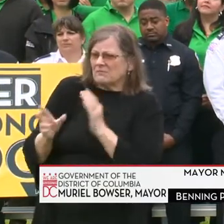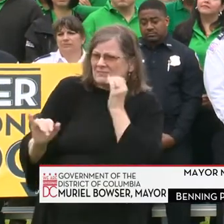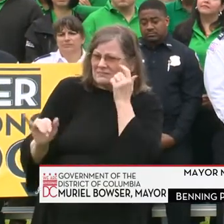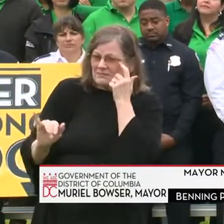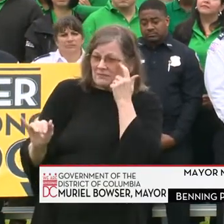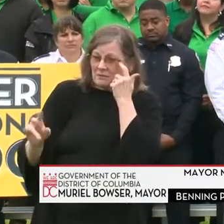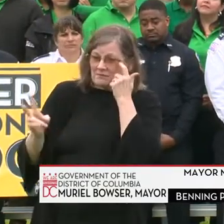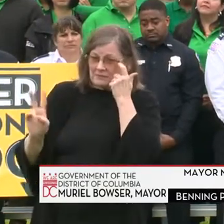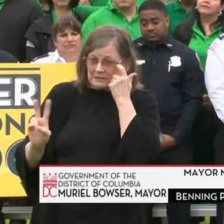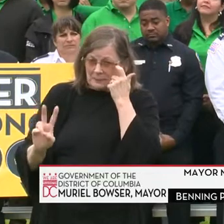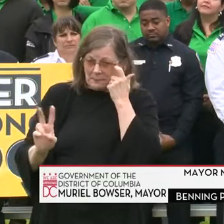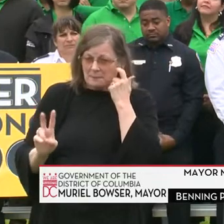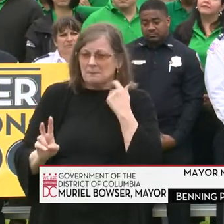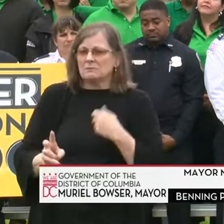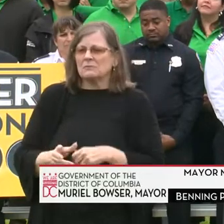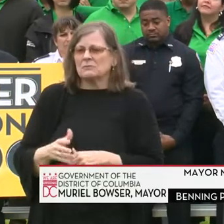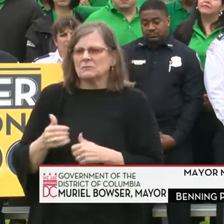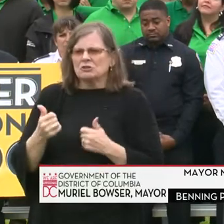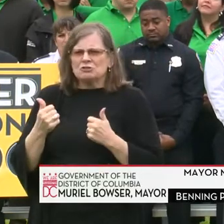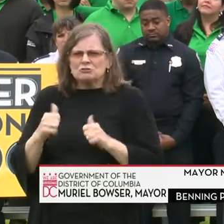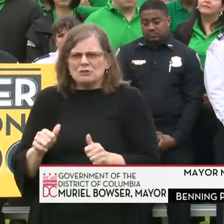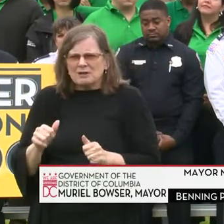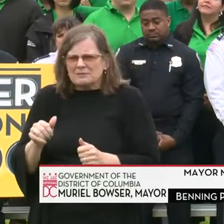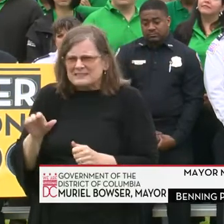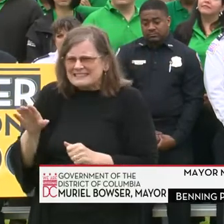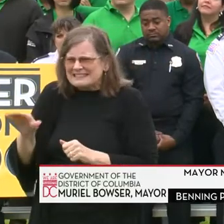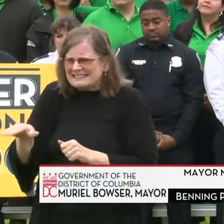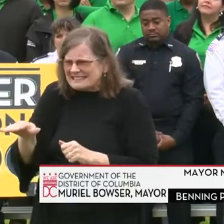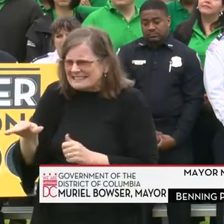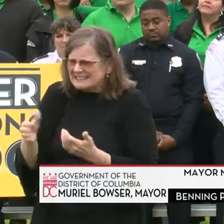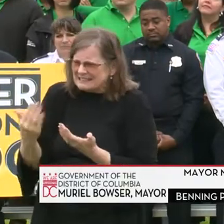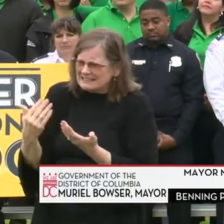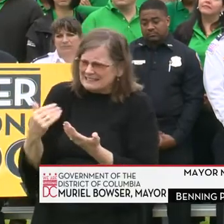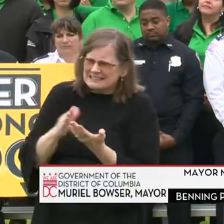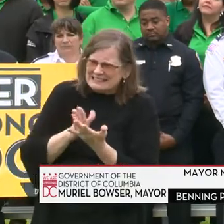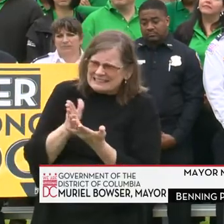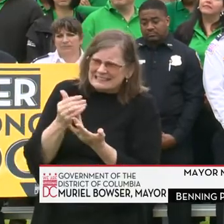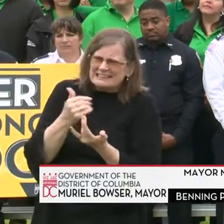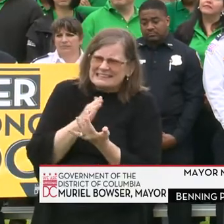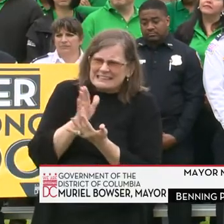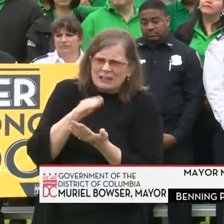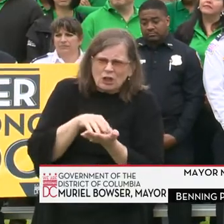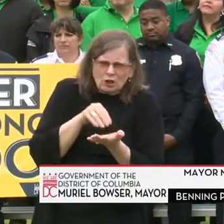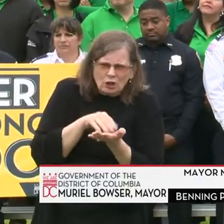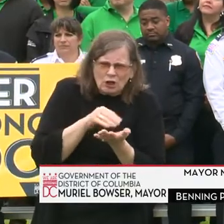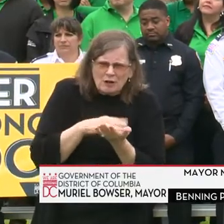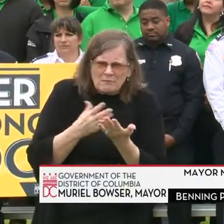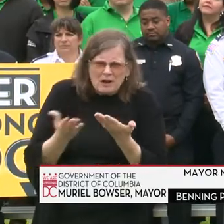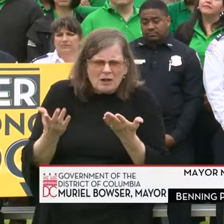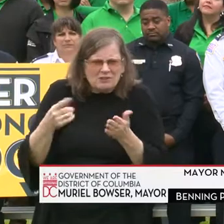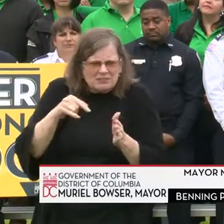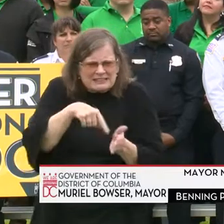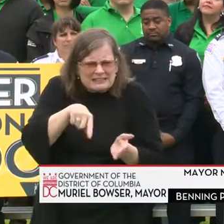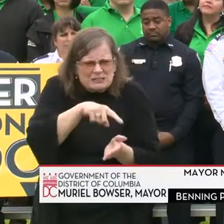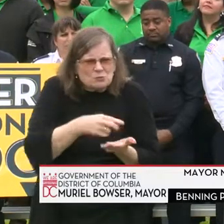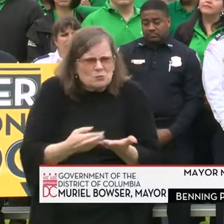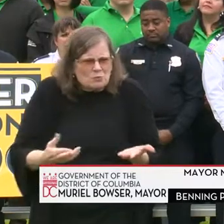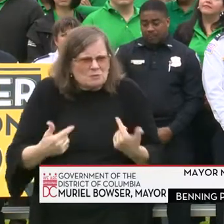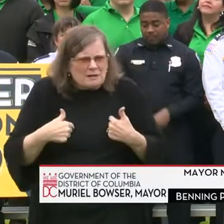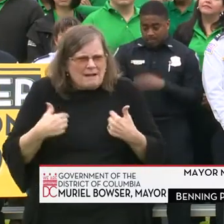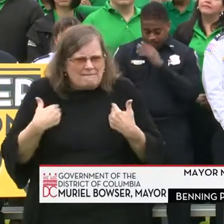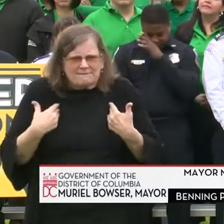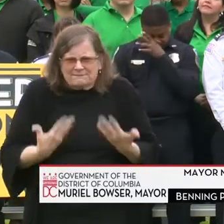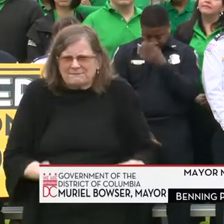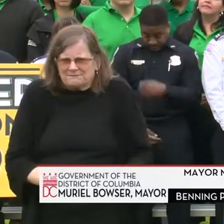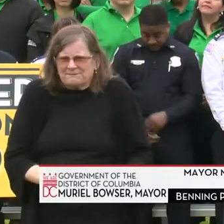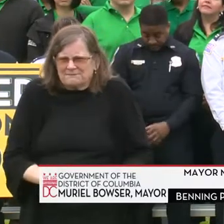crime and getting them intensive resources. And so that's a lot of what we talked about today. As the